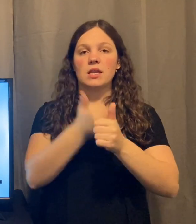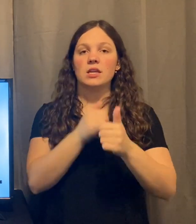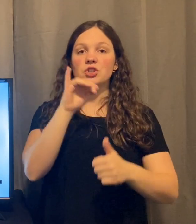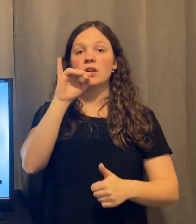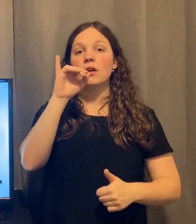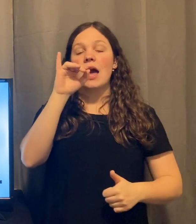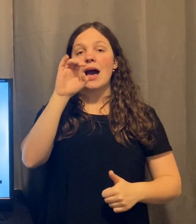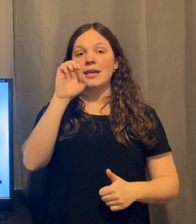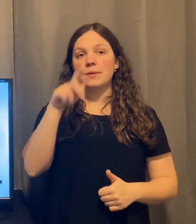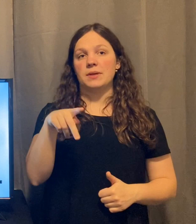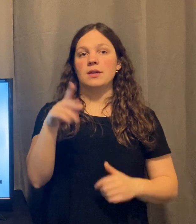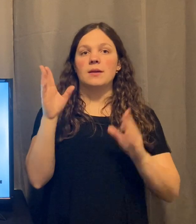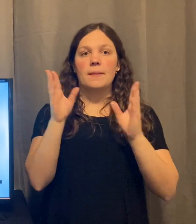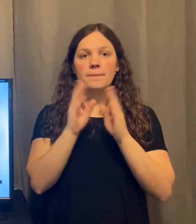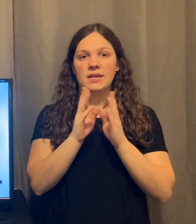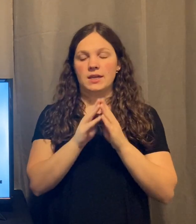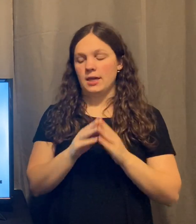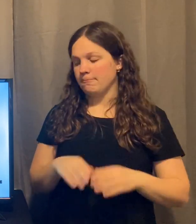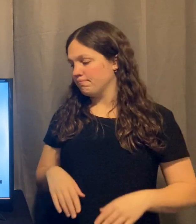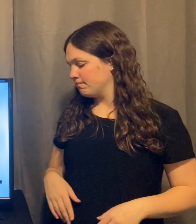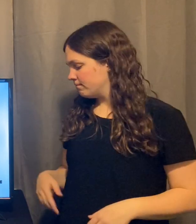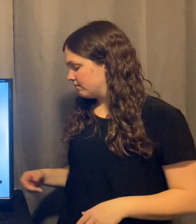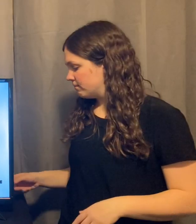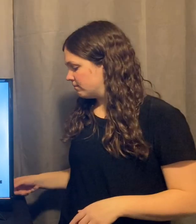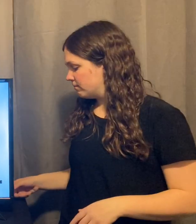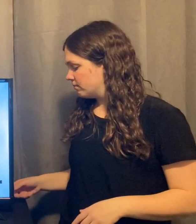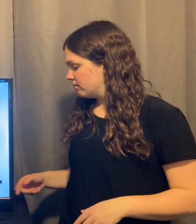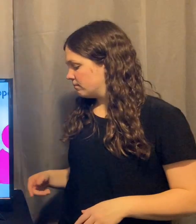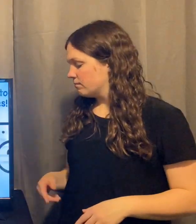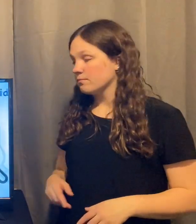each IEP meeting.